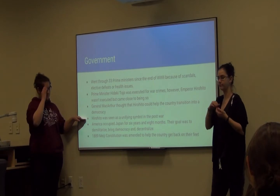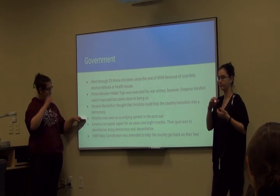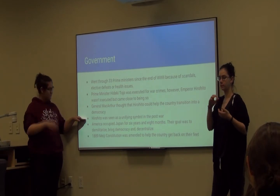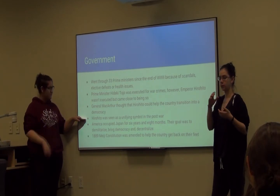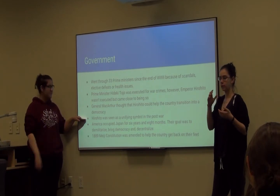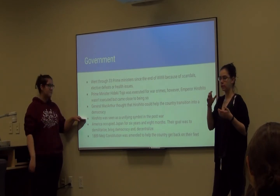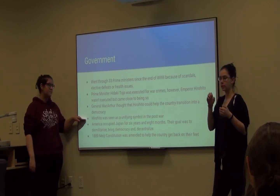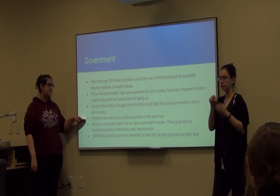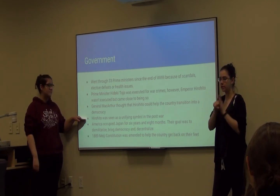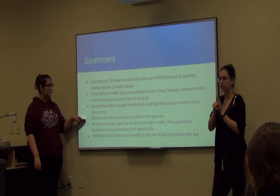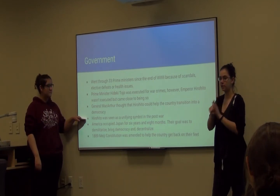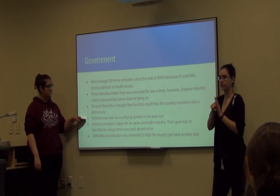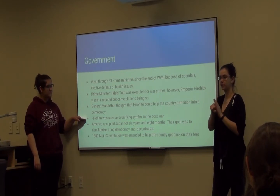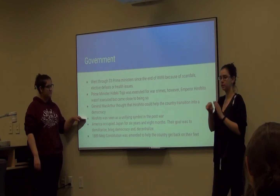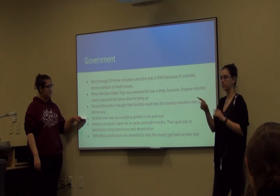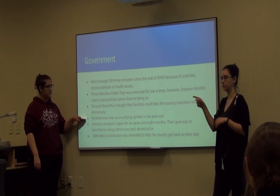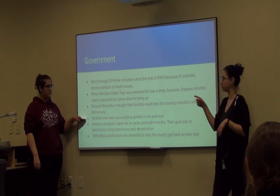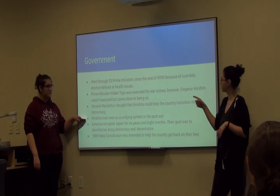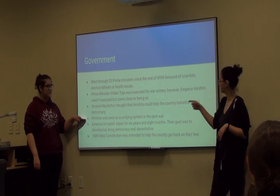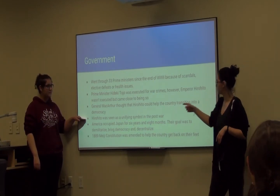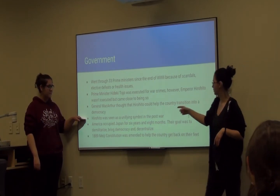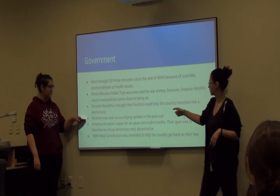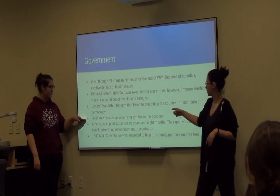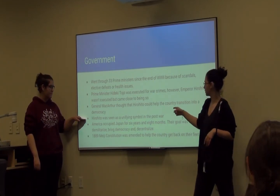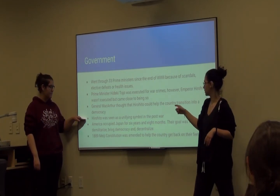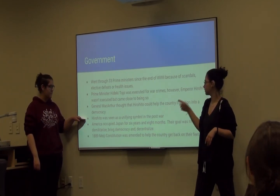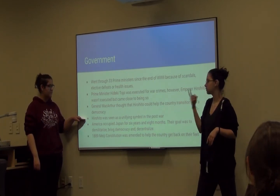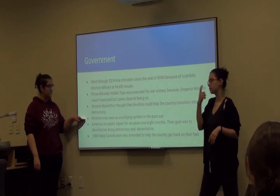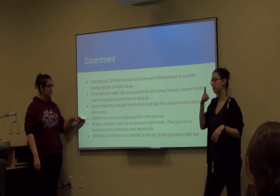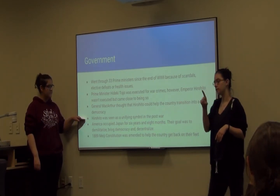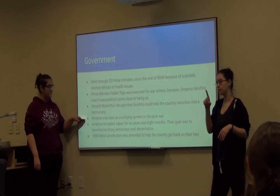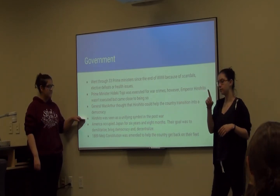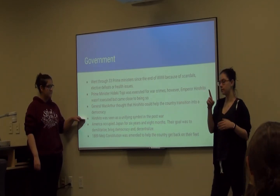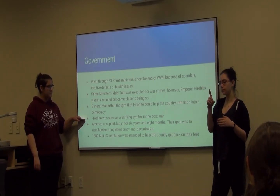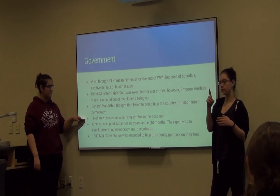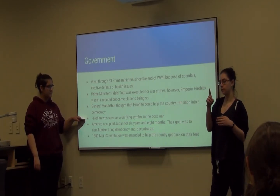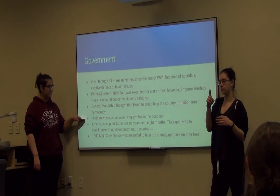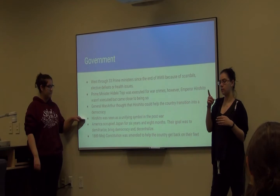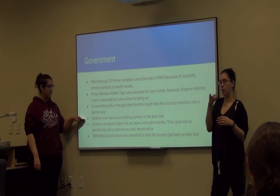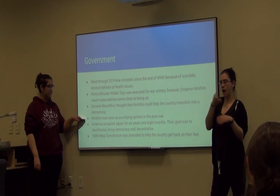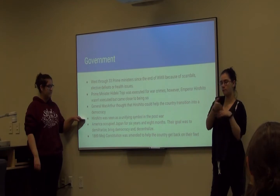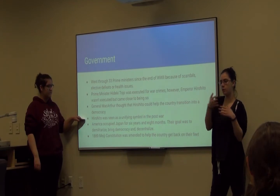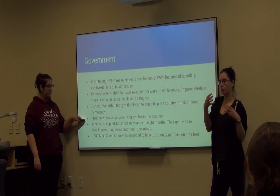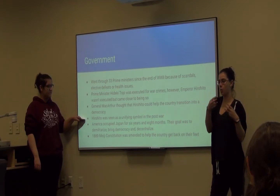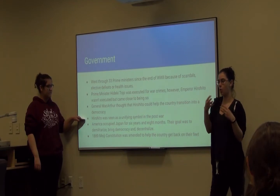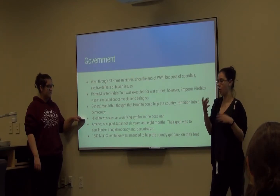There was collaboration and collaborative symbols to unify the post-war time.